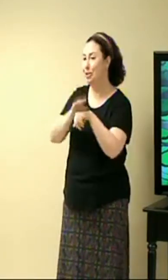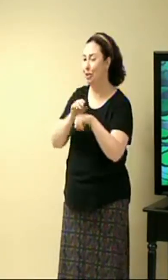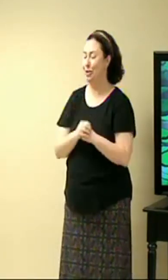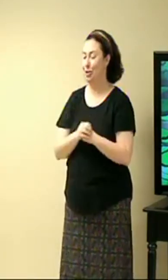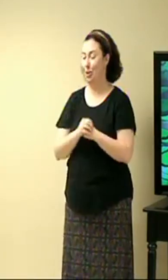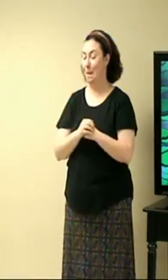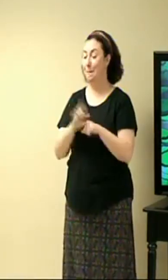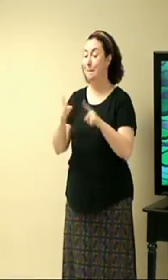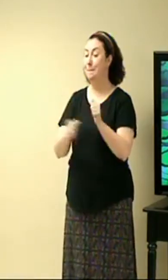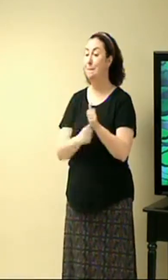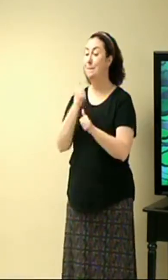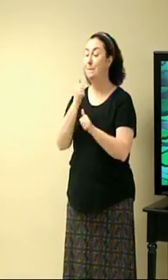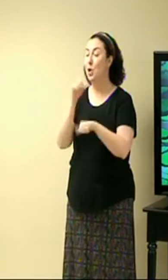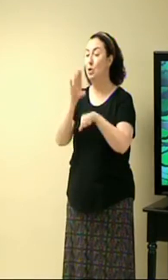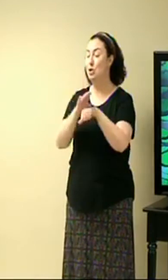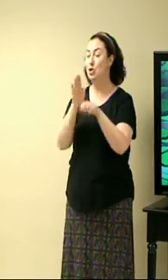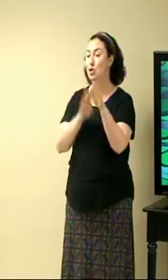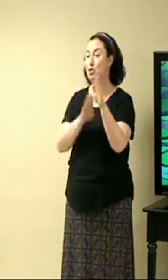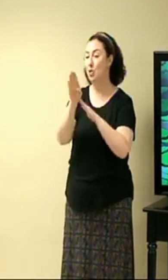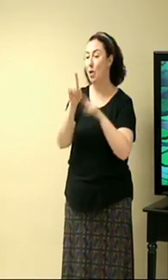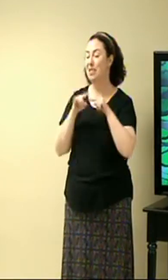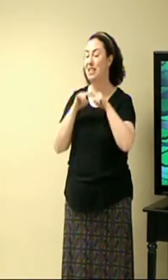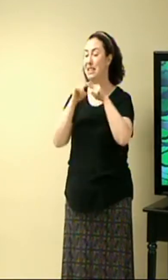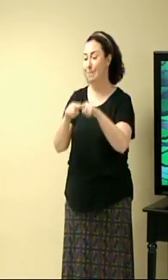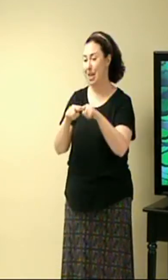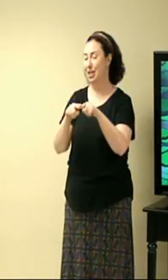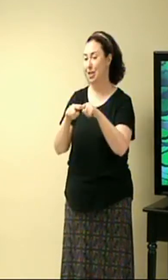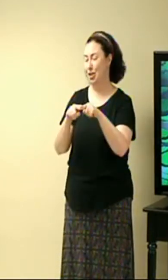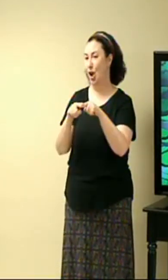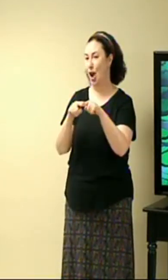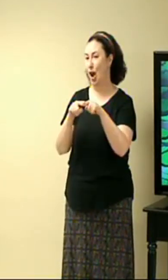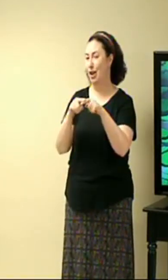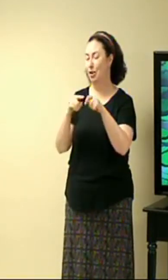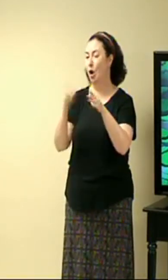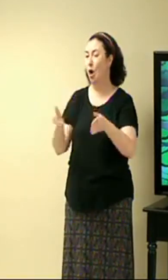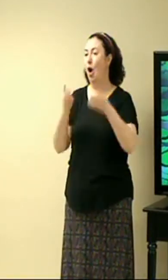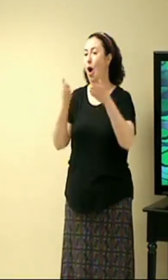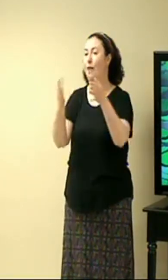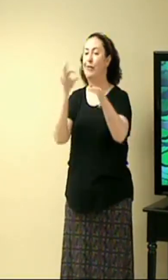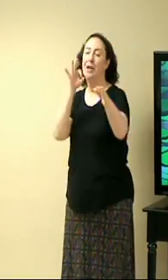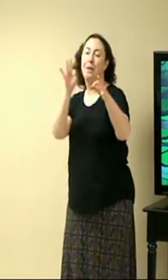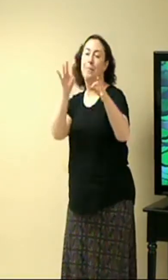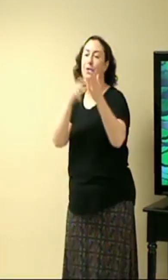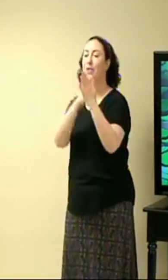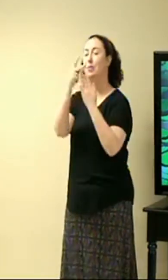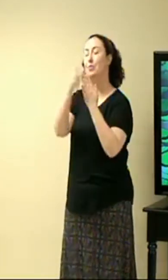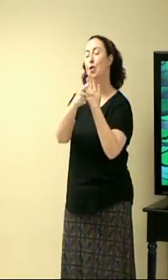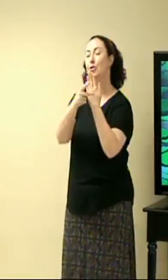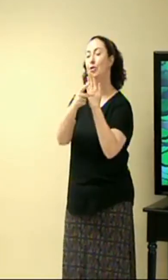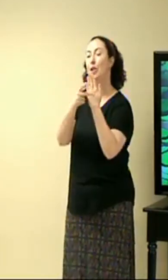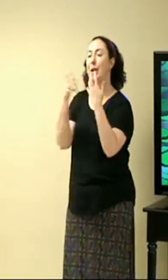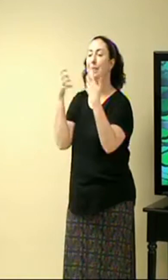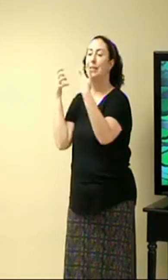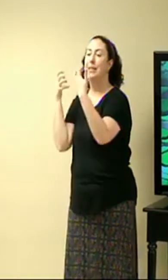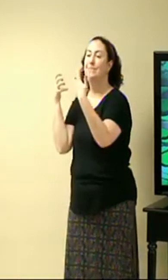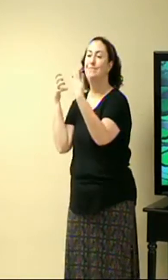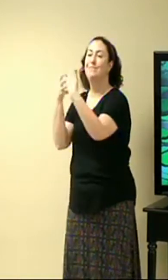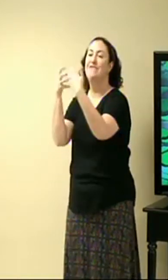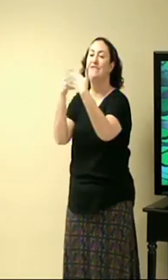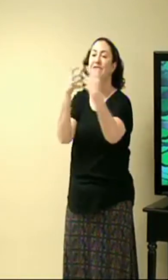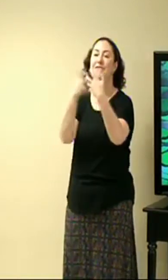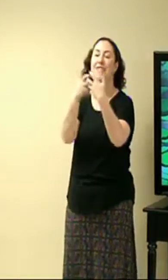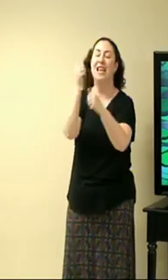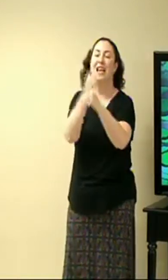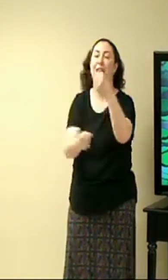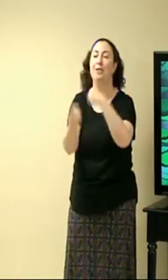to find a new program to fit their needs. And as soon as you don't offer that program, guess what? They're going to go to a different church to find another program that tries